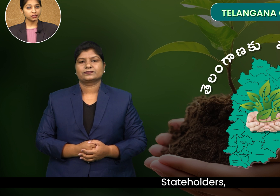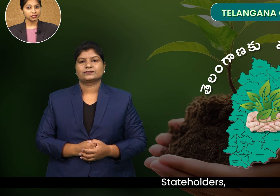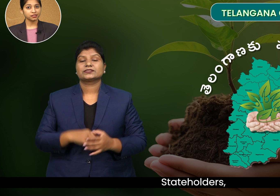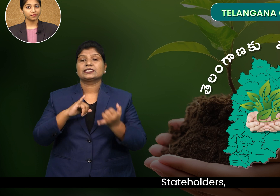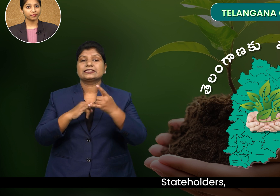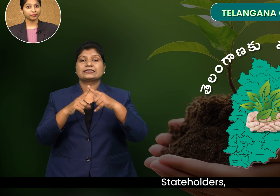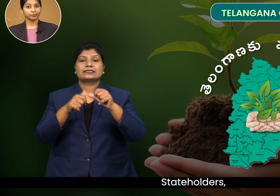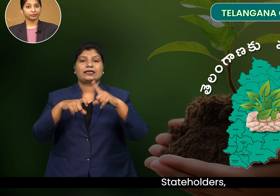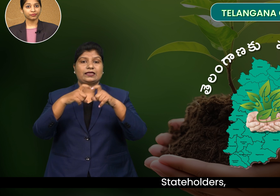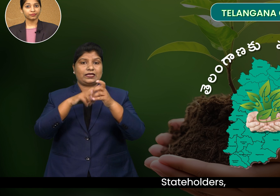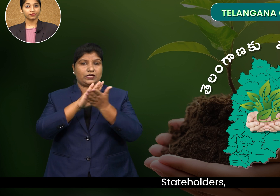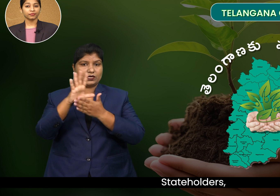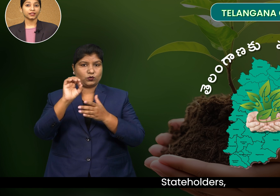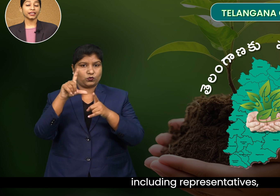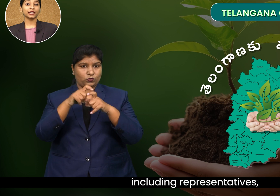stakeholders,